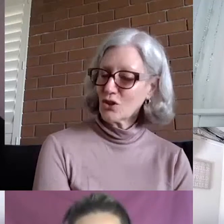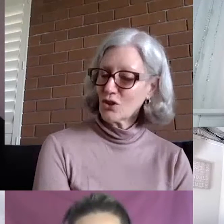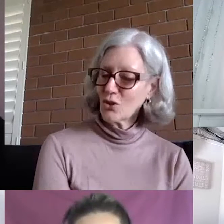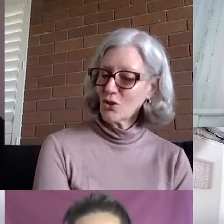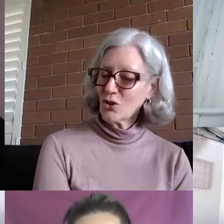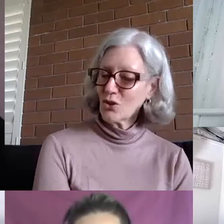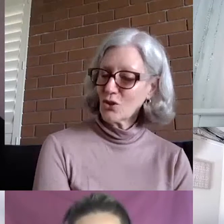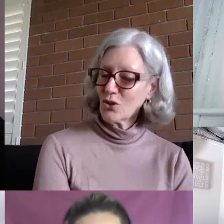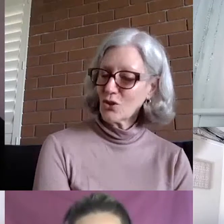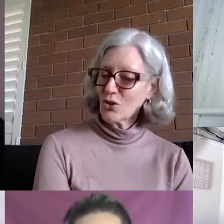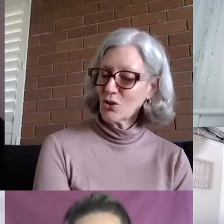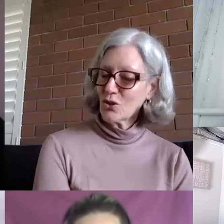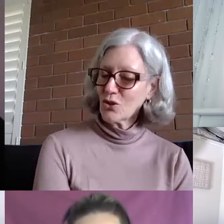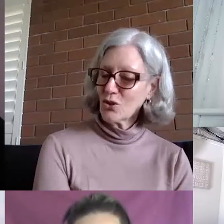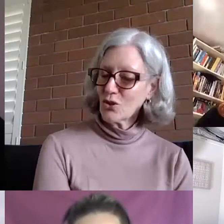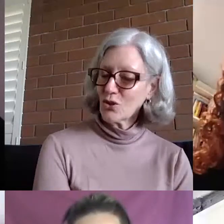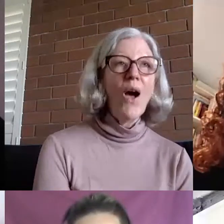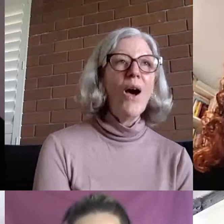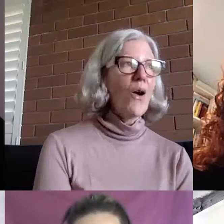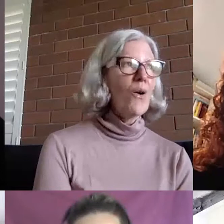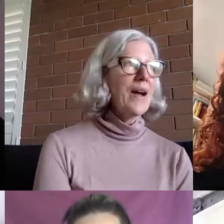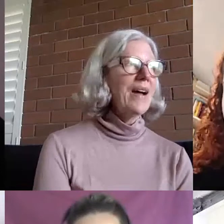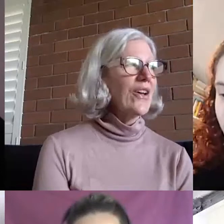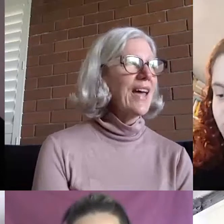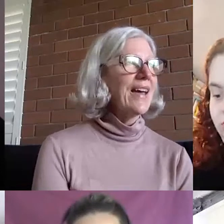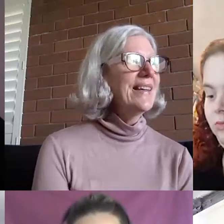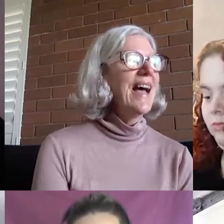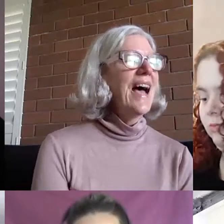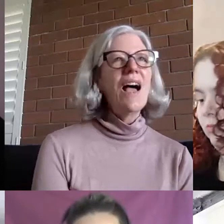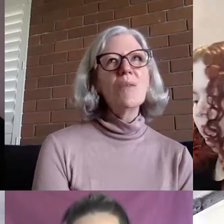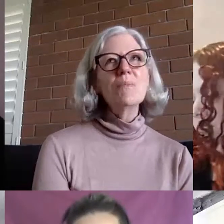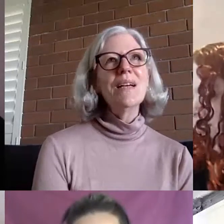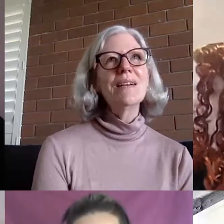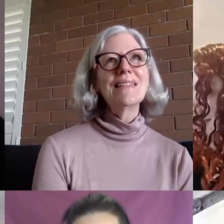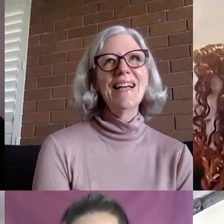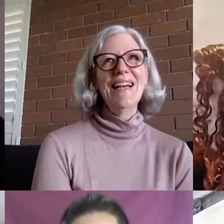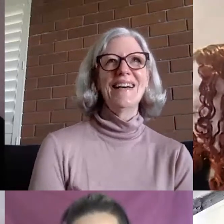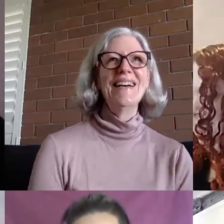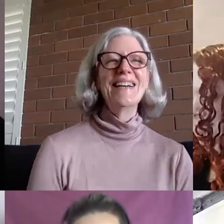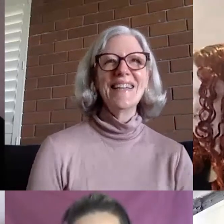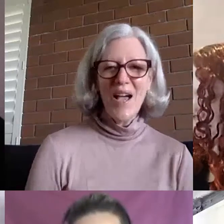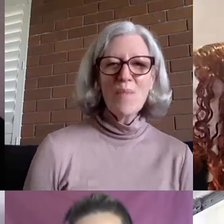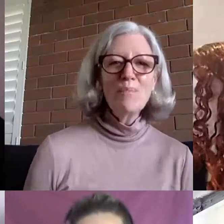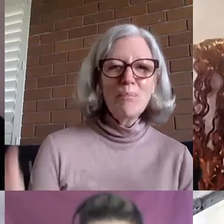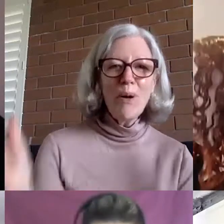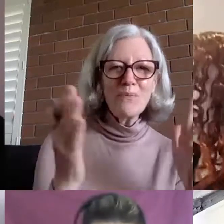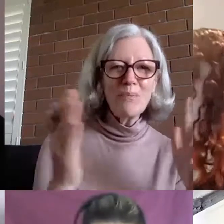of Auslan? Oh, wow. Okay. Brief history of Auslan.